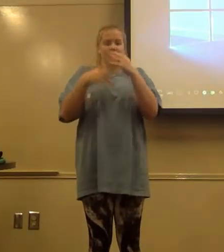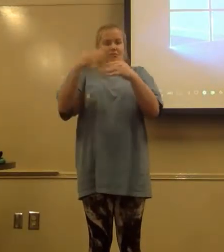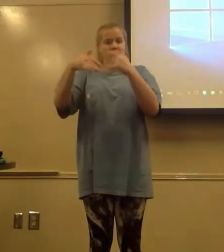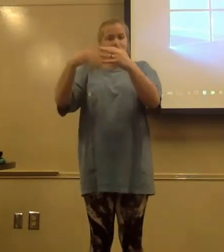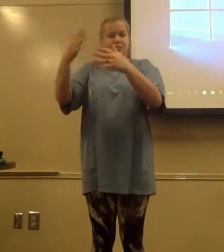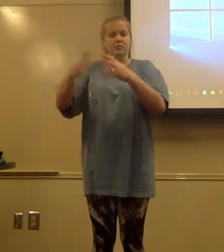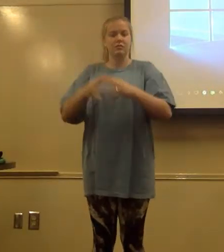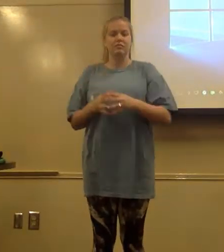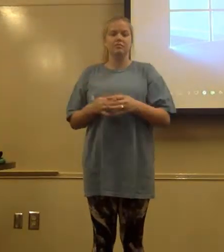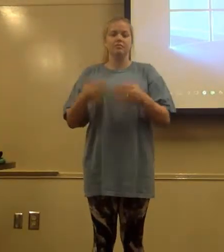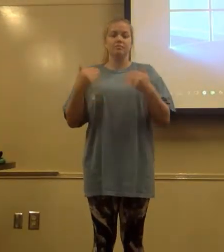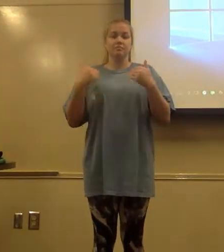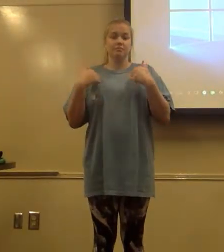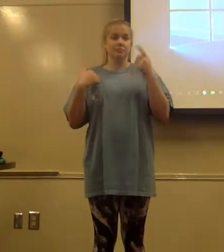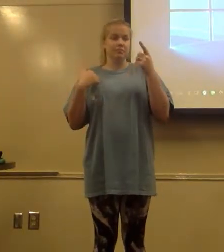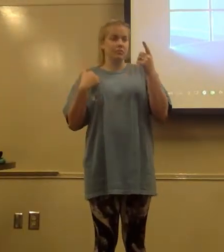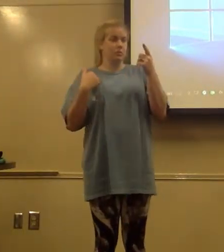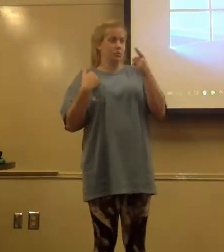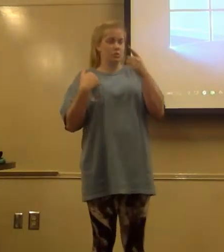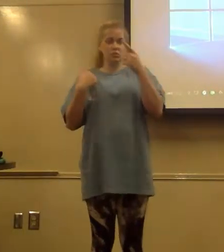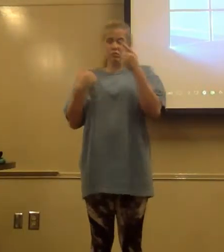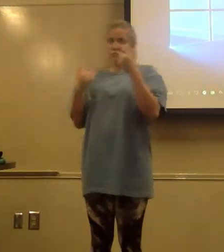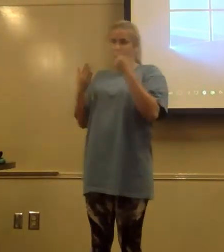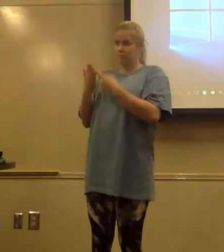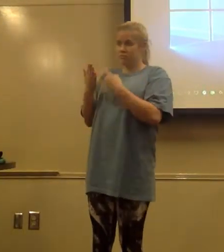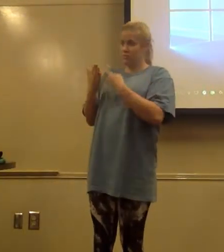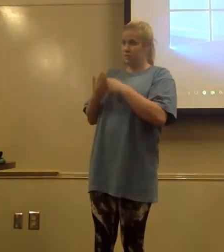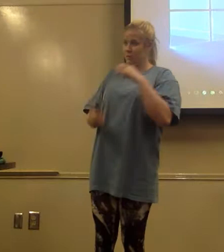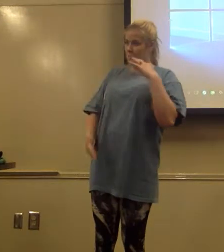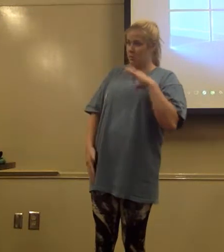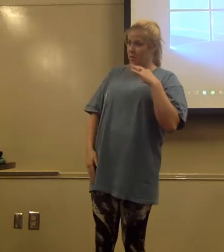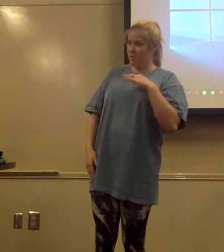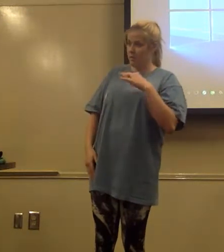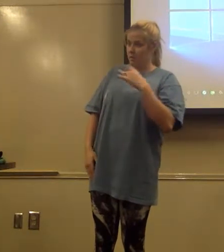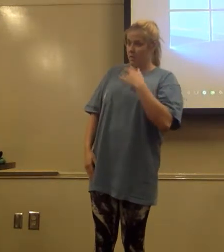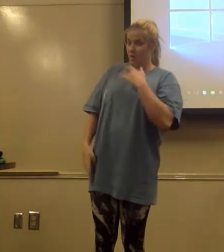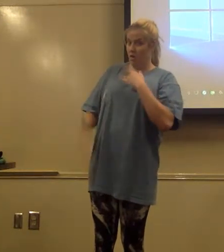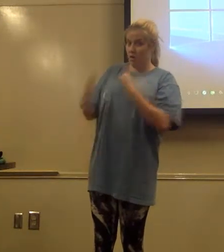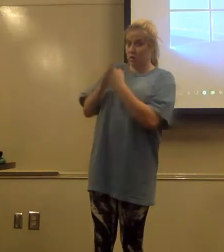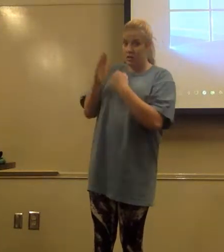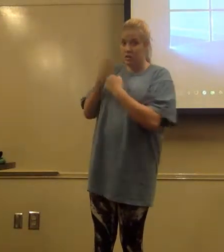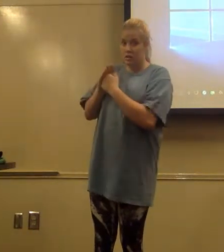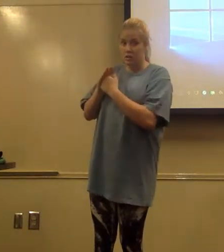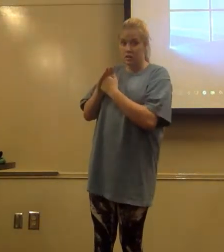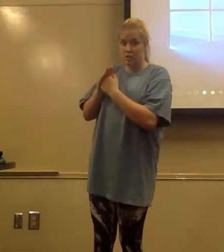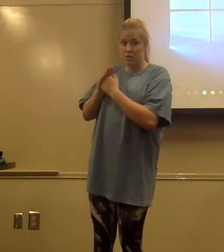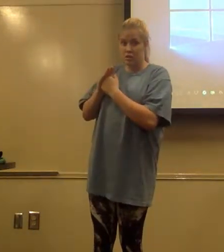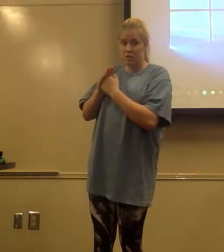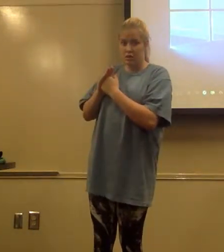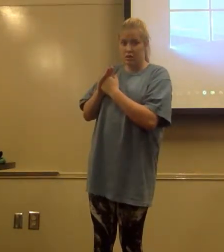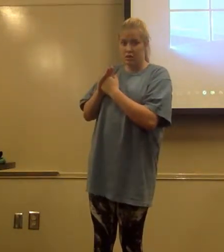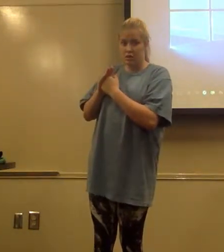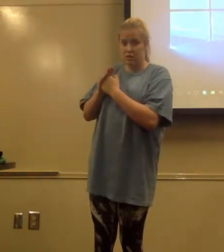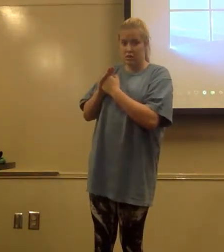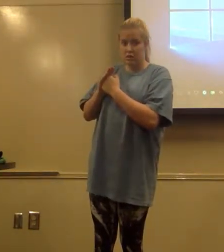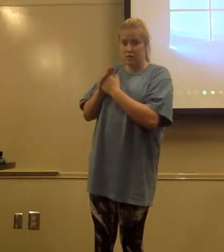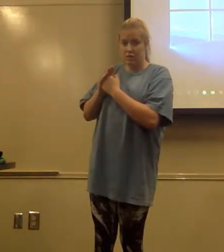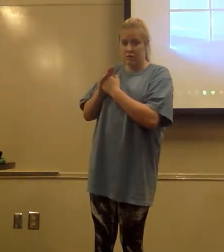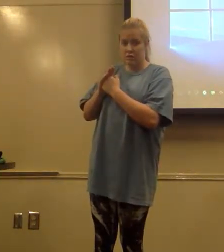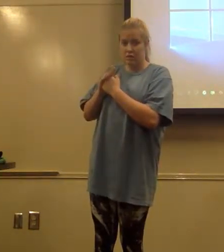the benefits of plant-based diet, particularly reversing heart disease. My old boss, he was a professor of epidemiology called Professor Tim Spector.